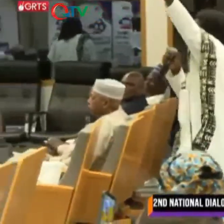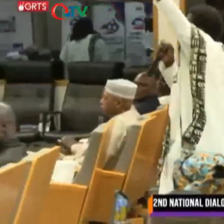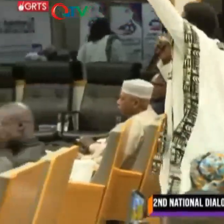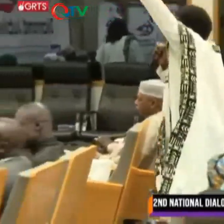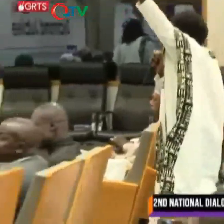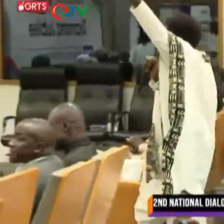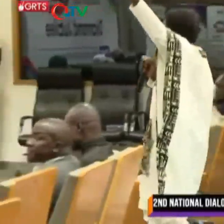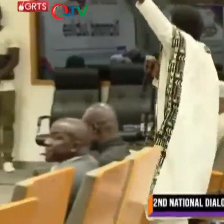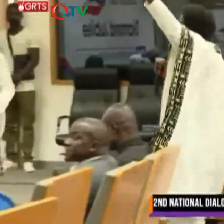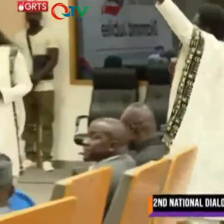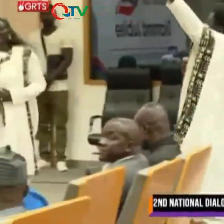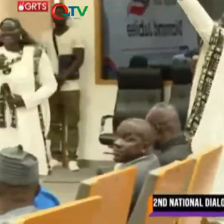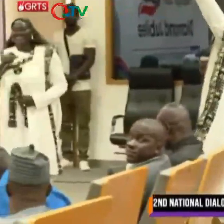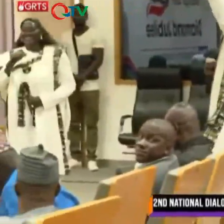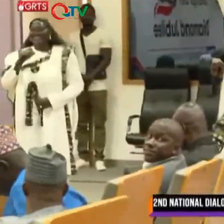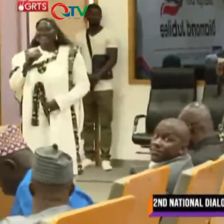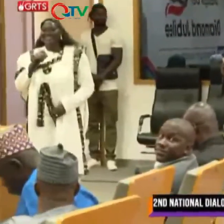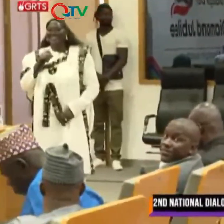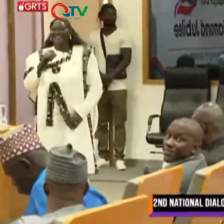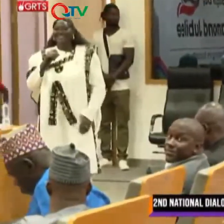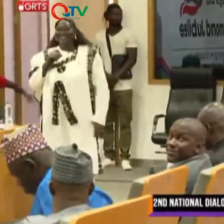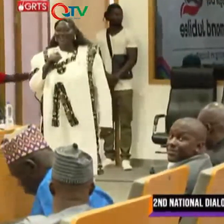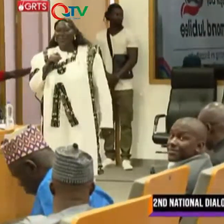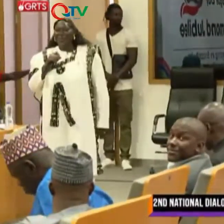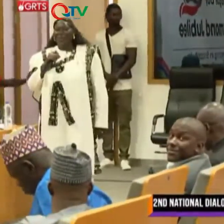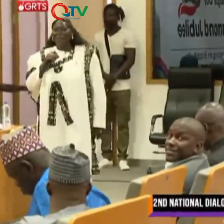Gambiano volume